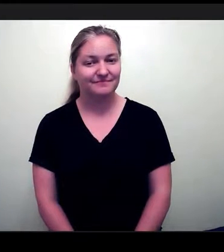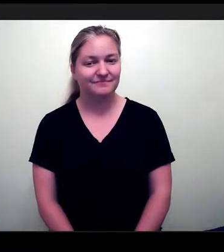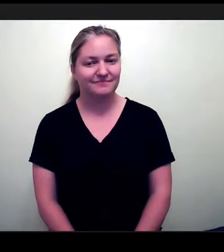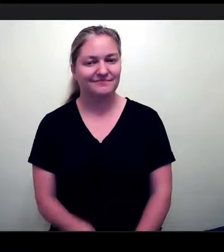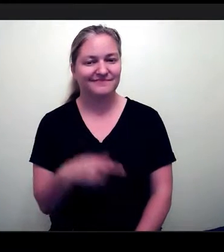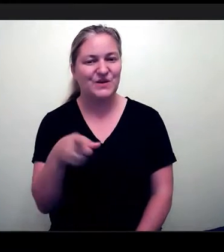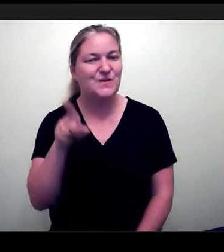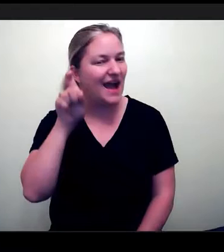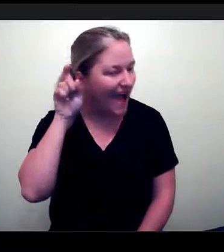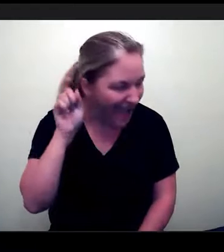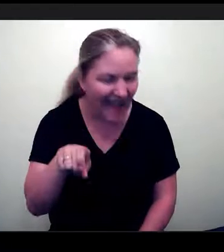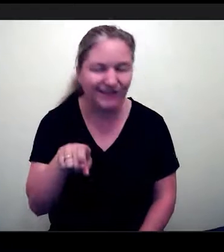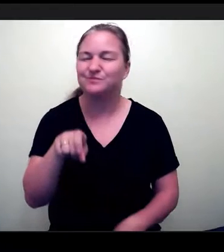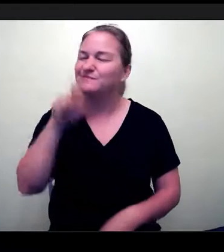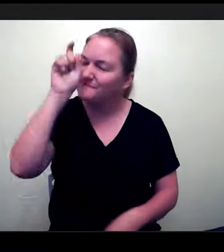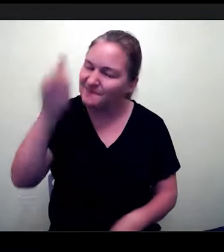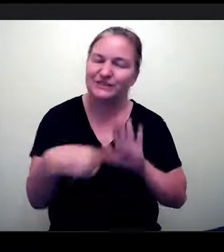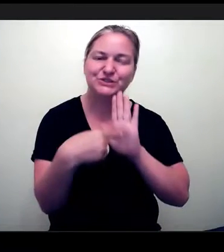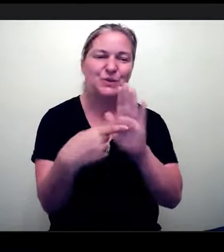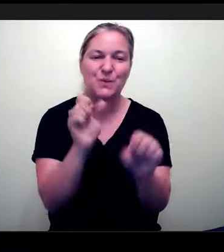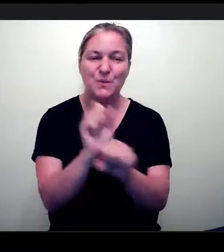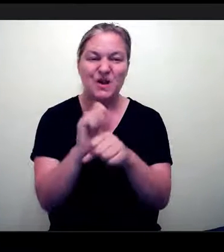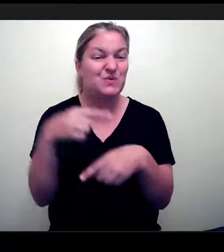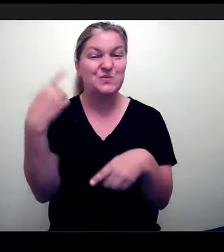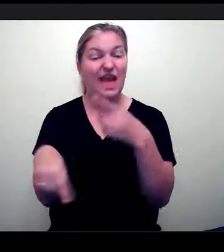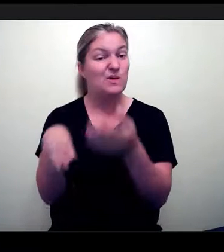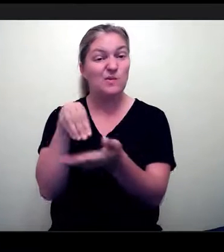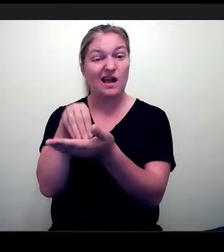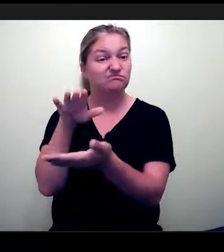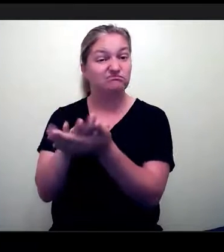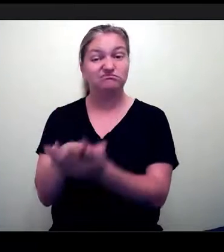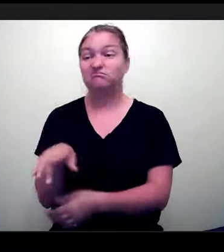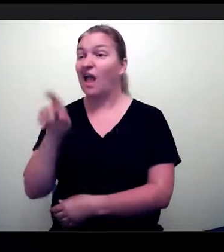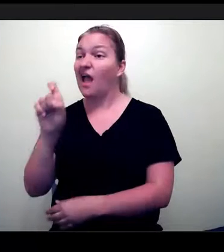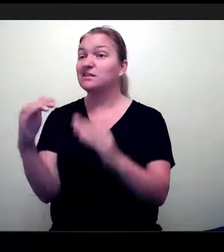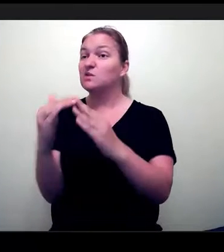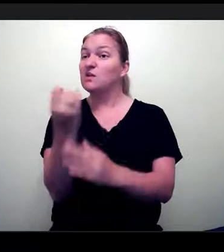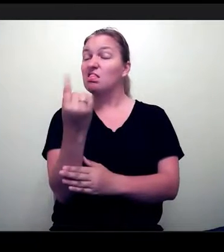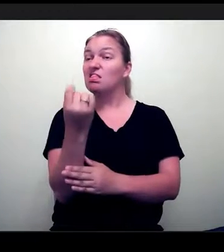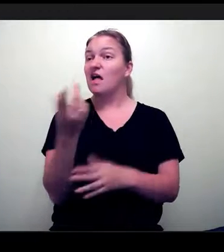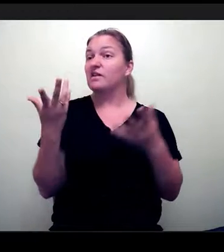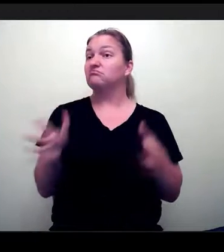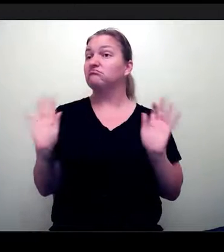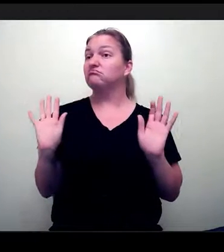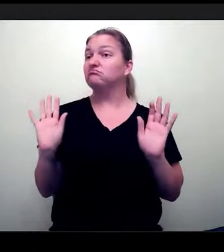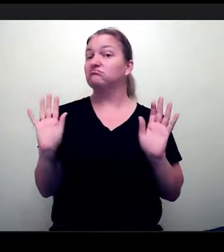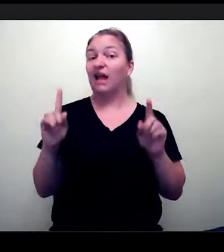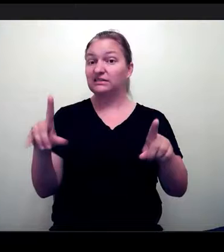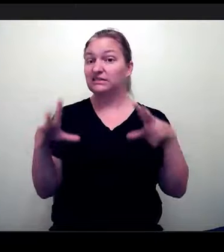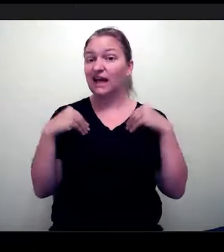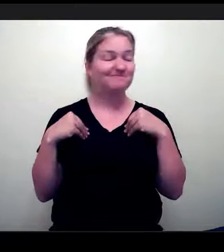You have to show your work. You can't just write down x equals 11 and call it good.